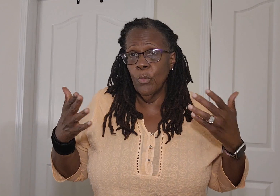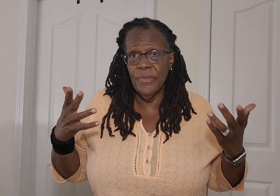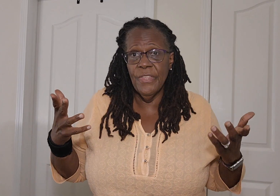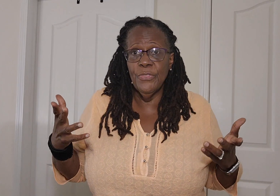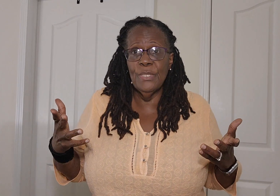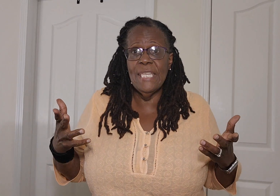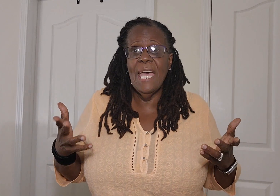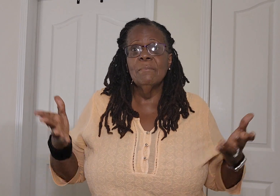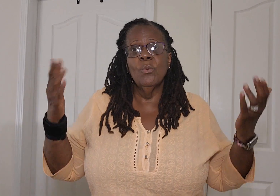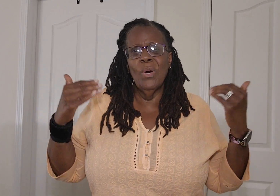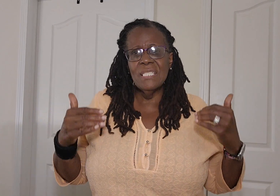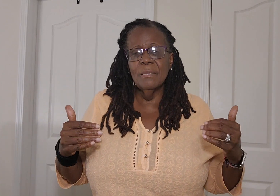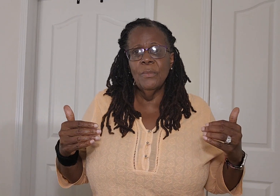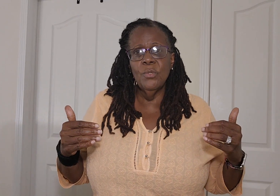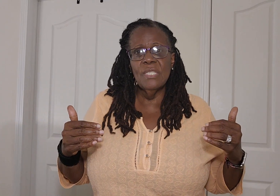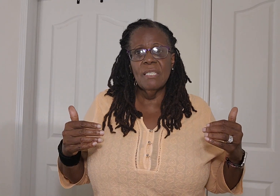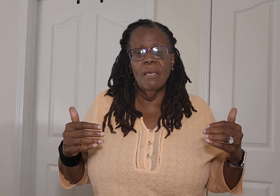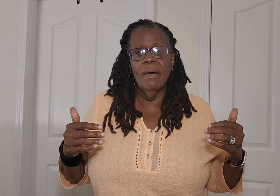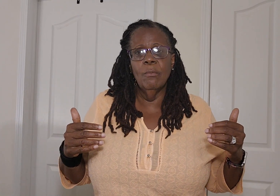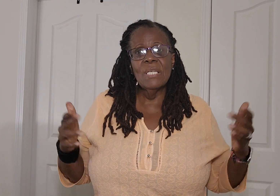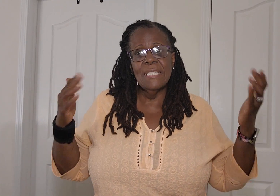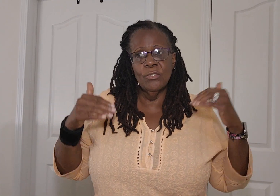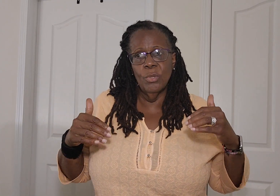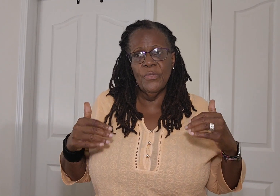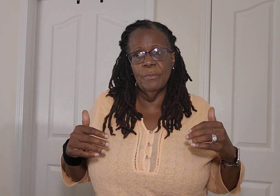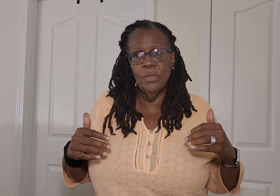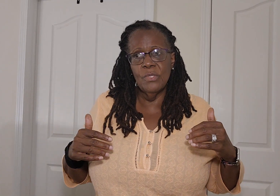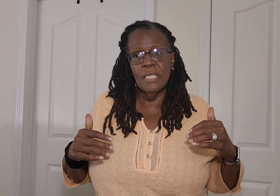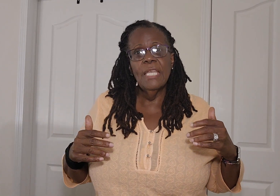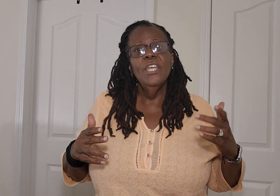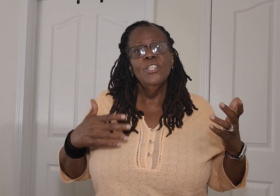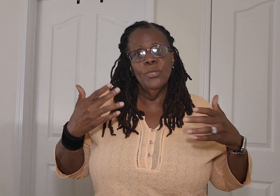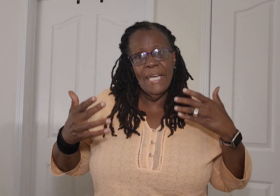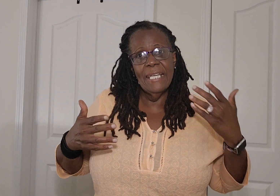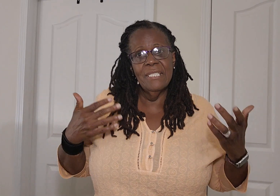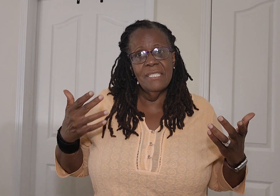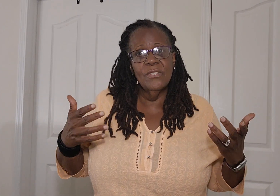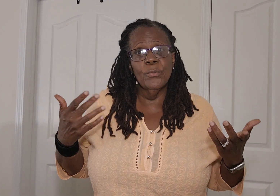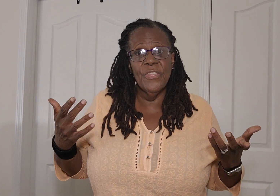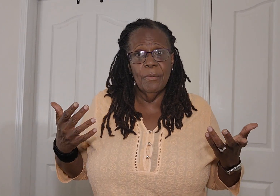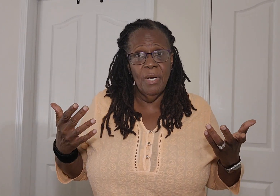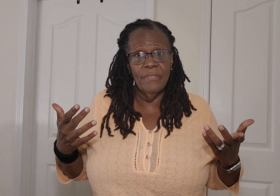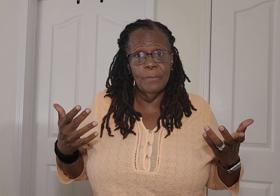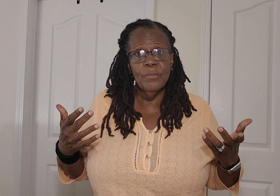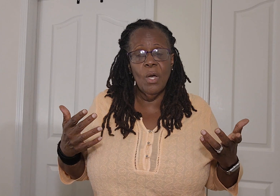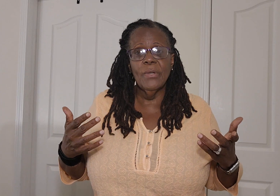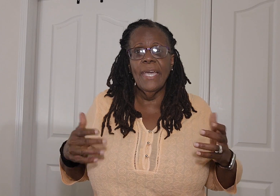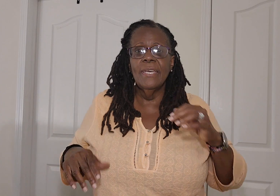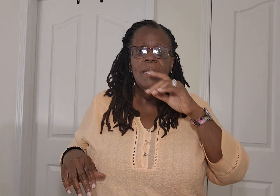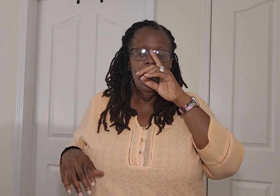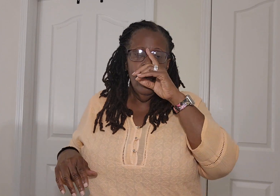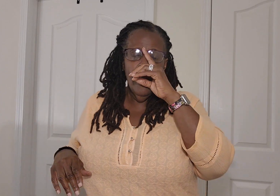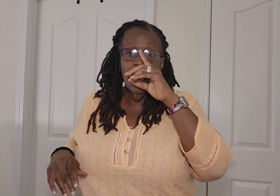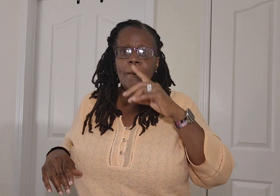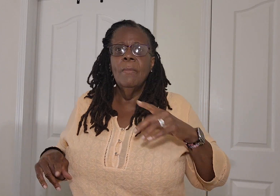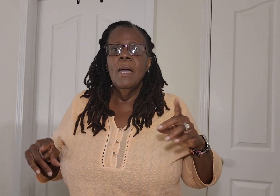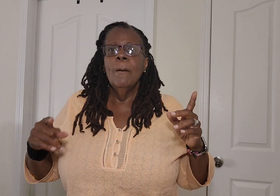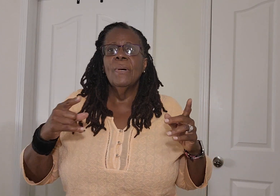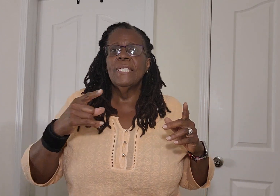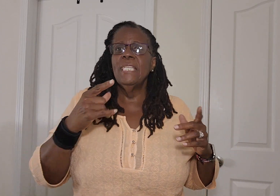more than 3 times. And once I do it with the music, you'll kind of see the rhythm of it, okay? Um, but